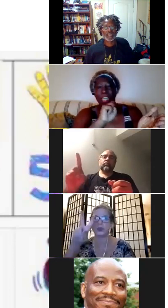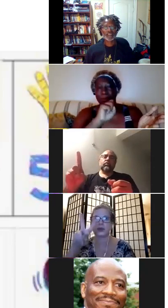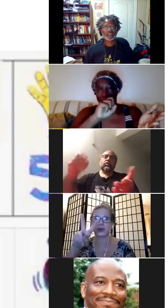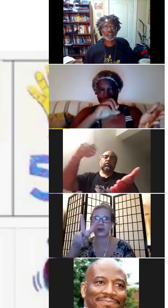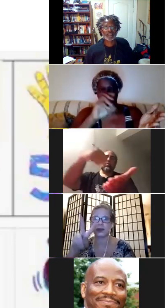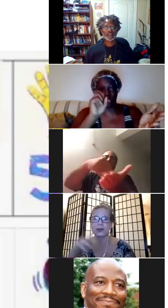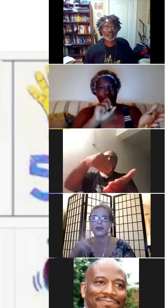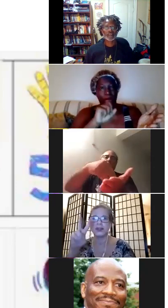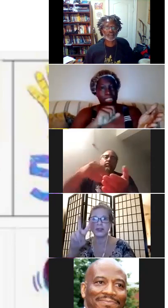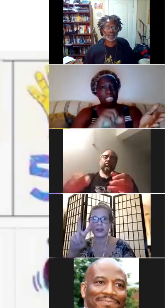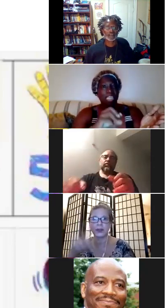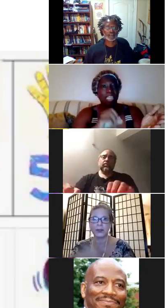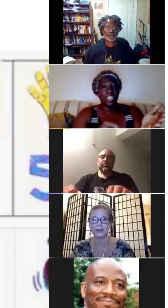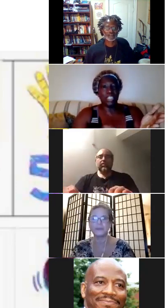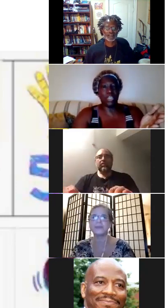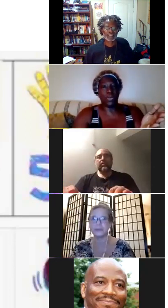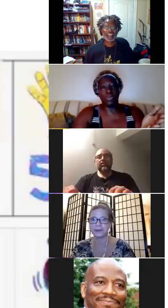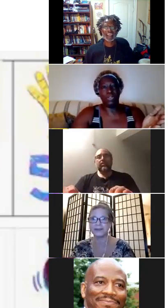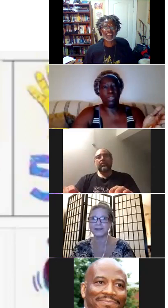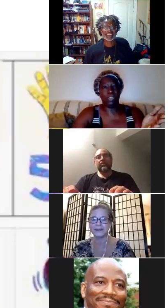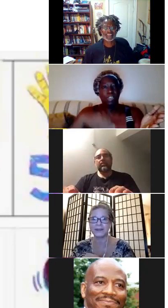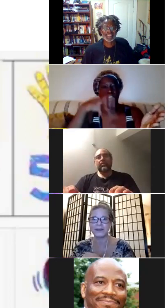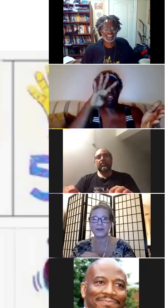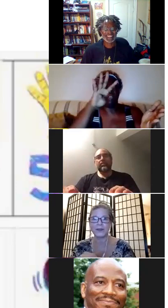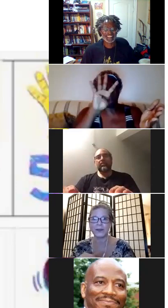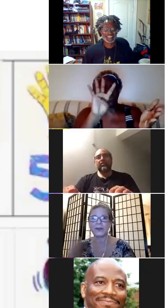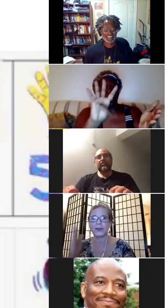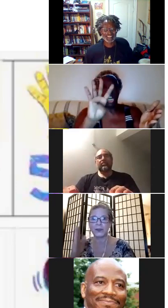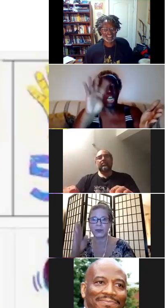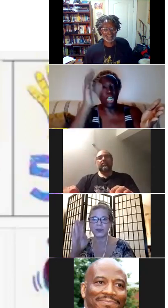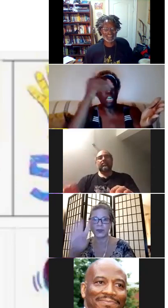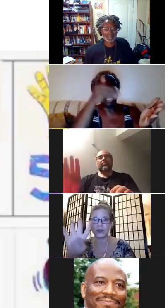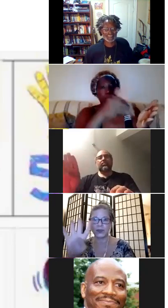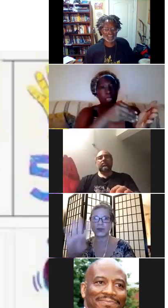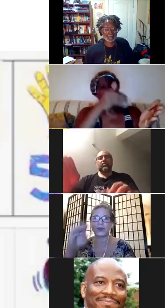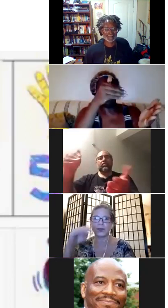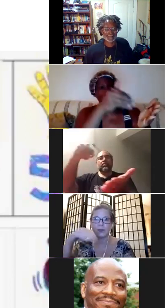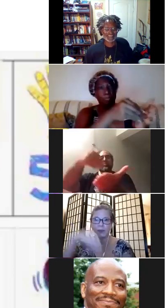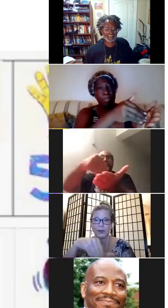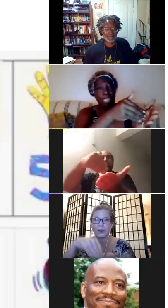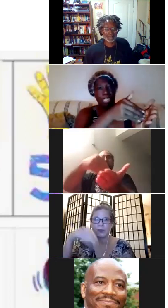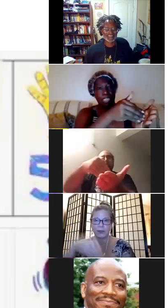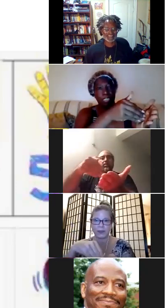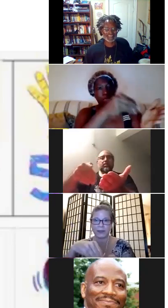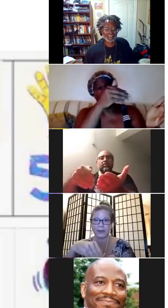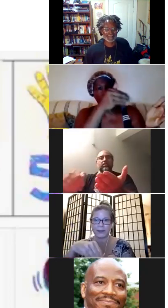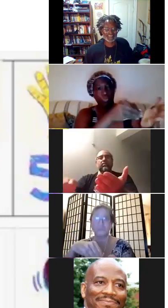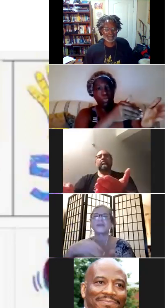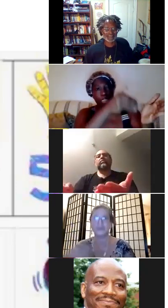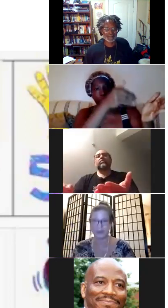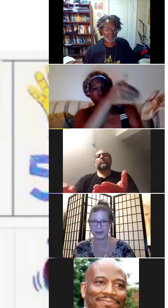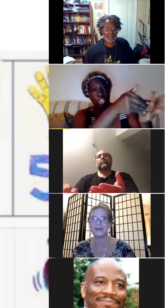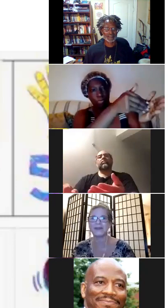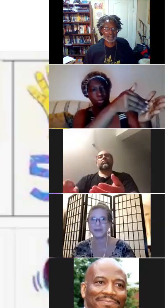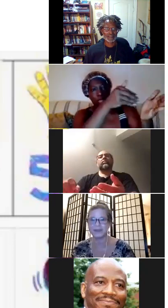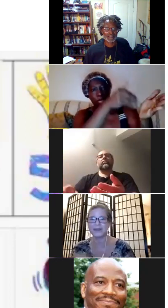Two. Right? 2 commas. Mm-hmm. So 4 million.